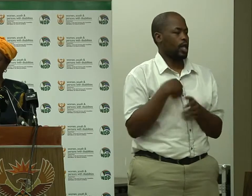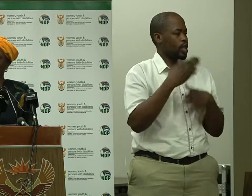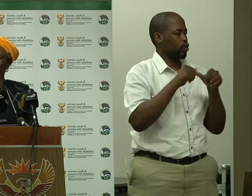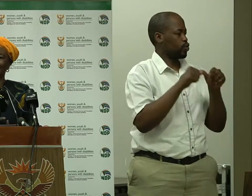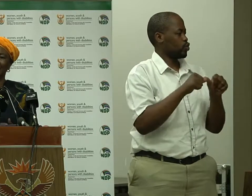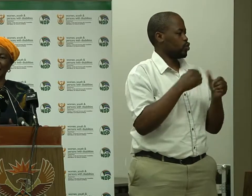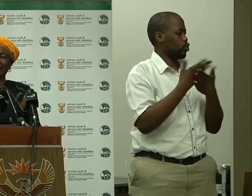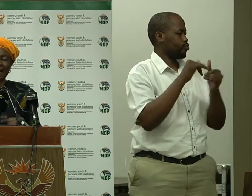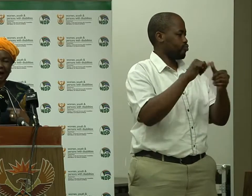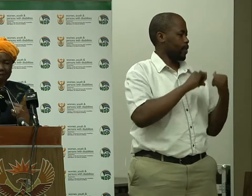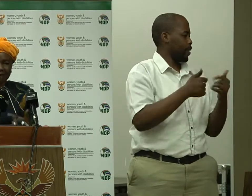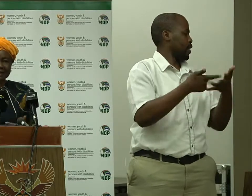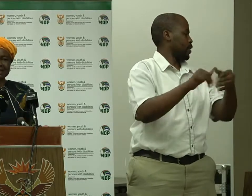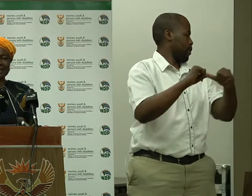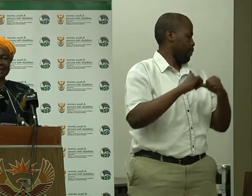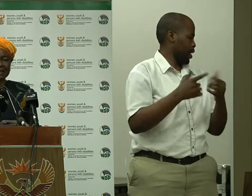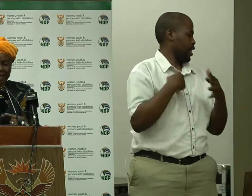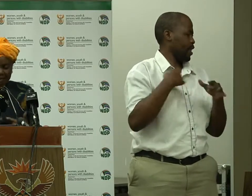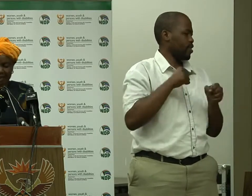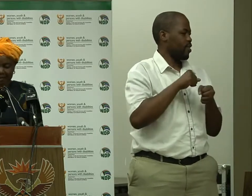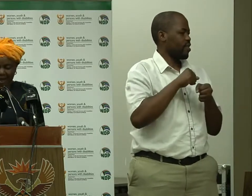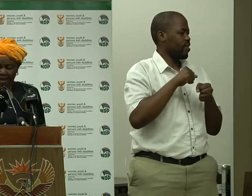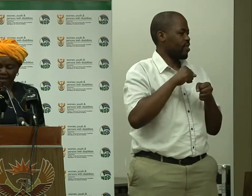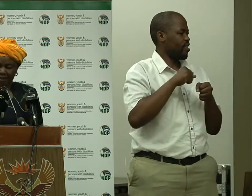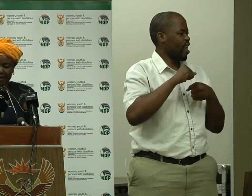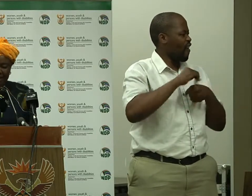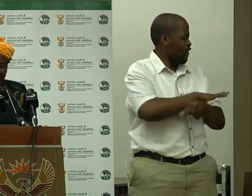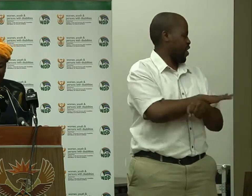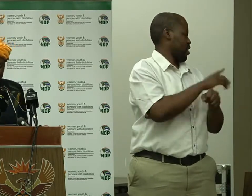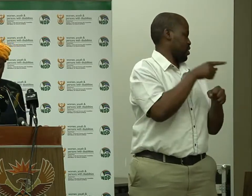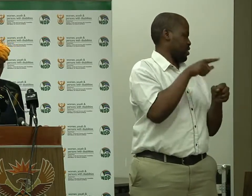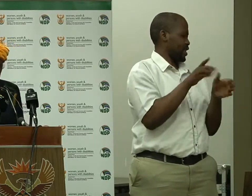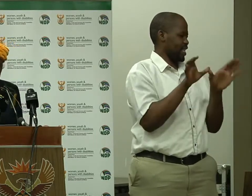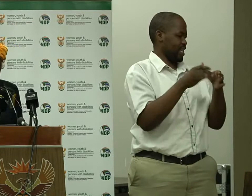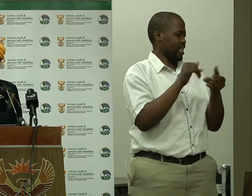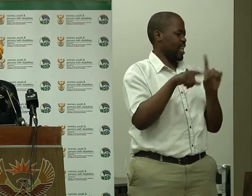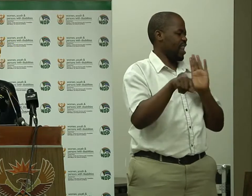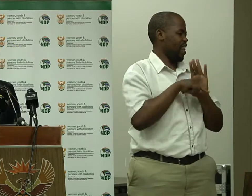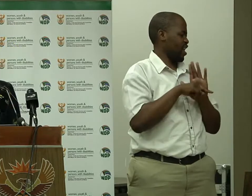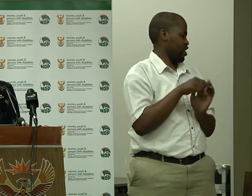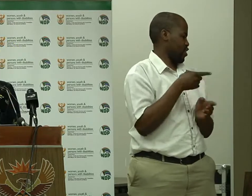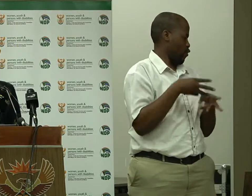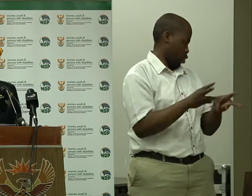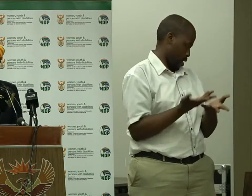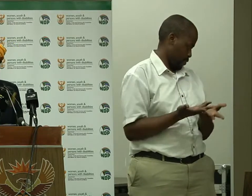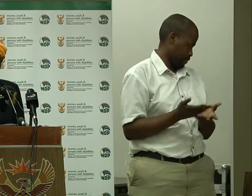coming back and they affect the sector in a negative way.